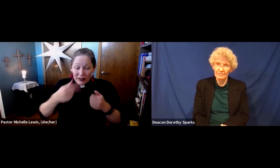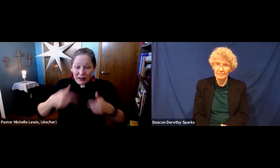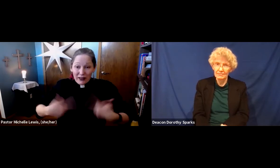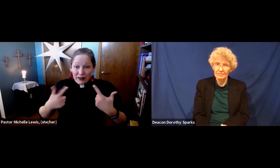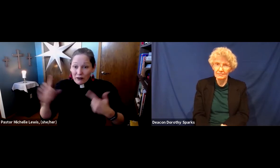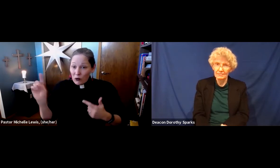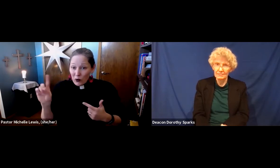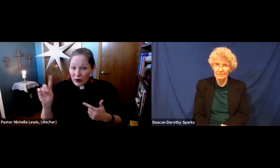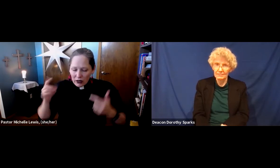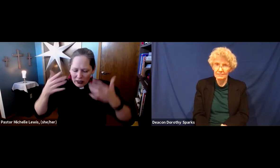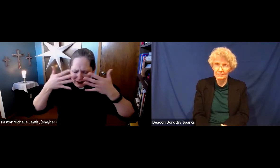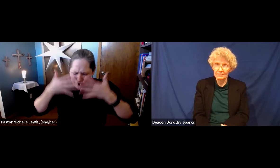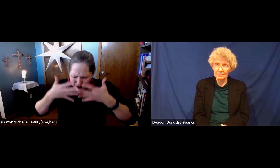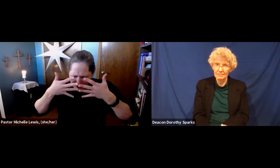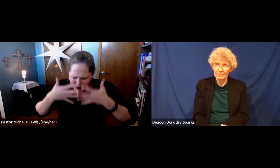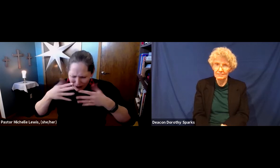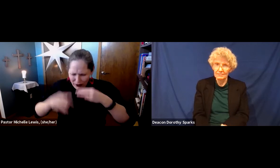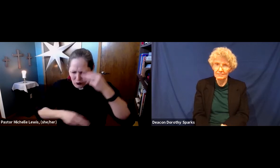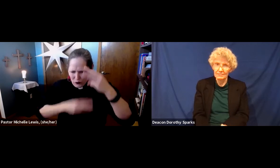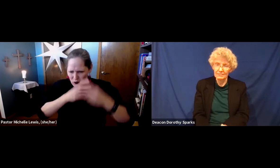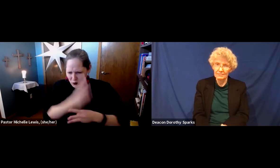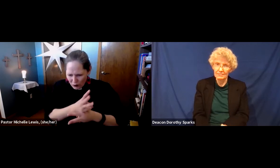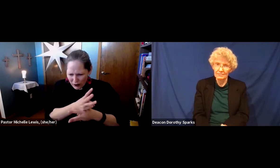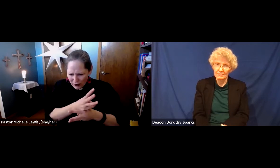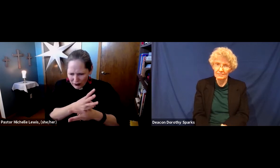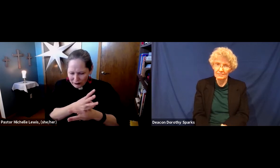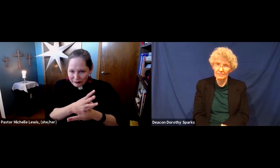We live in the darkness of this world,